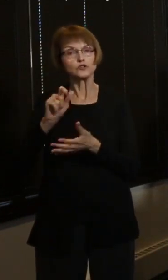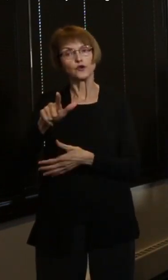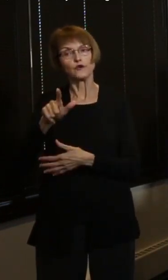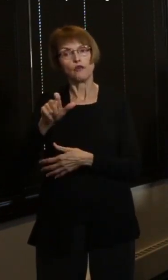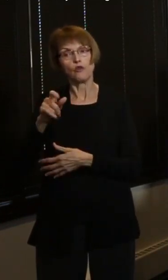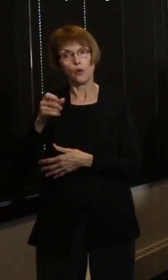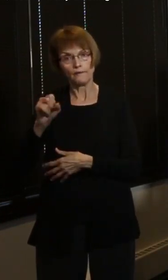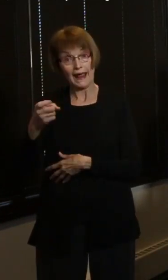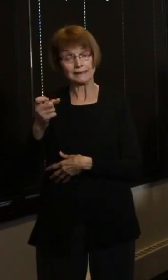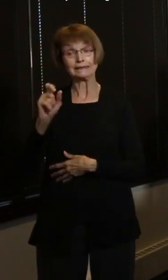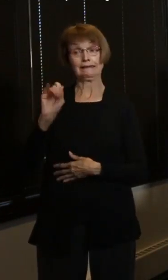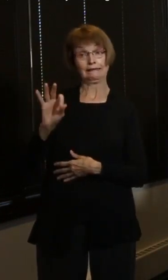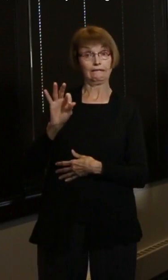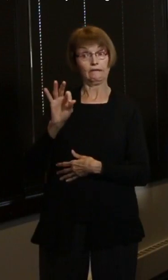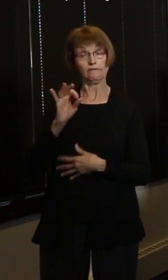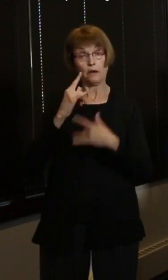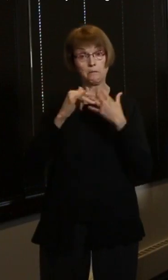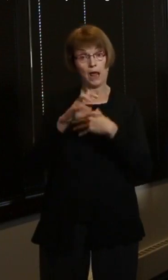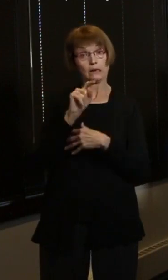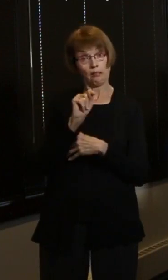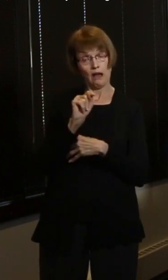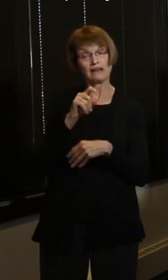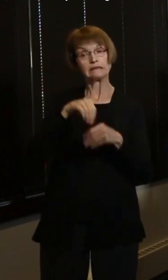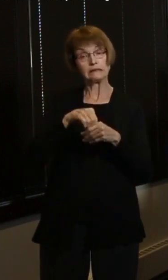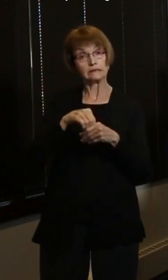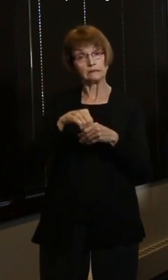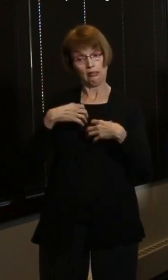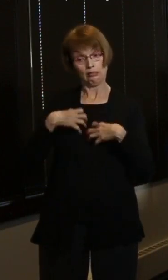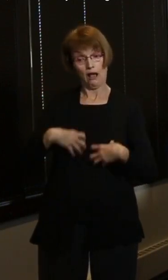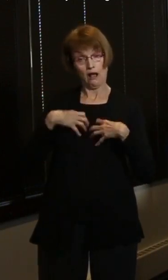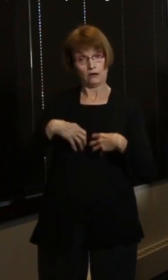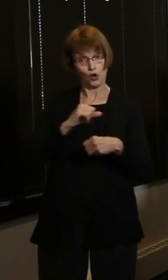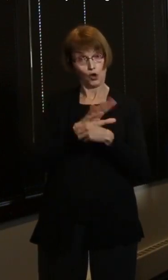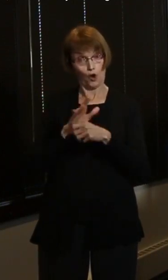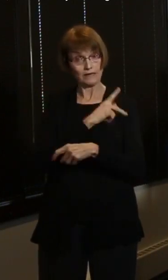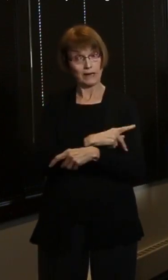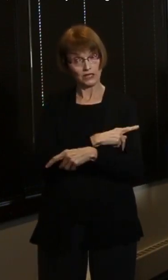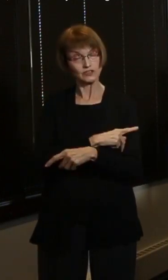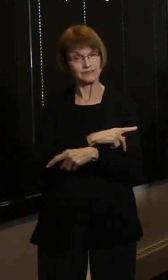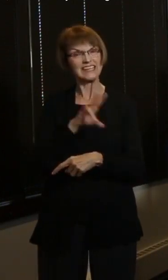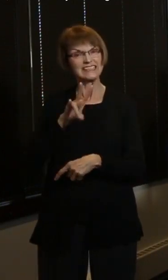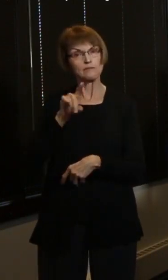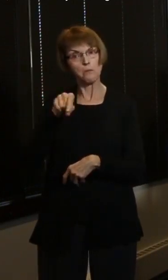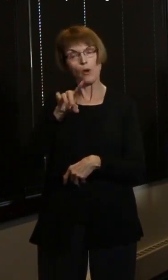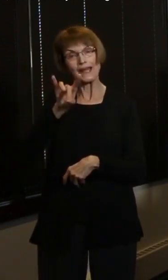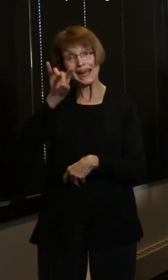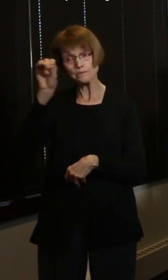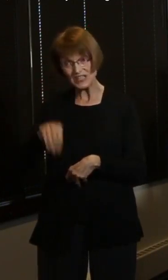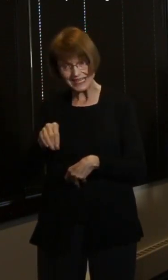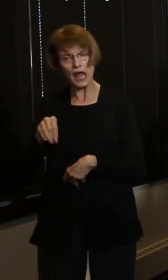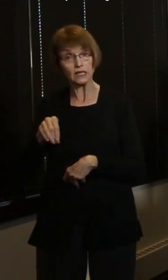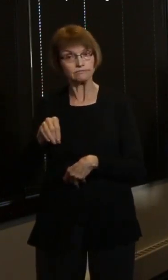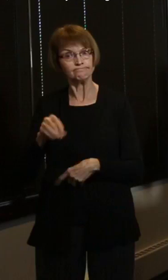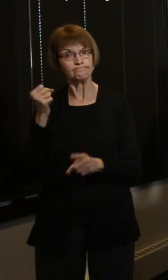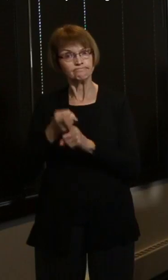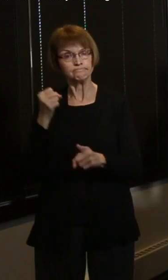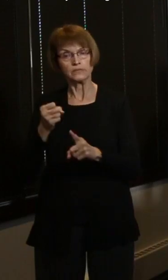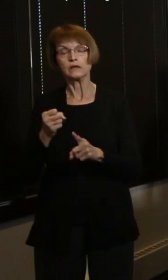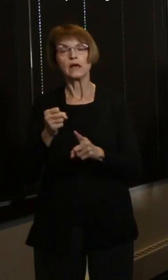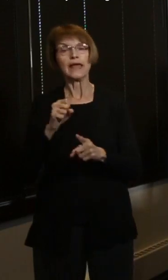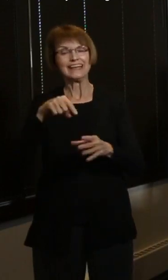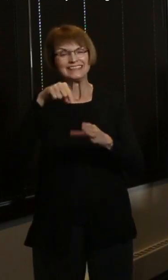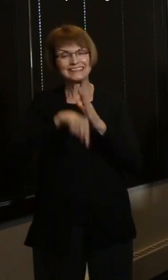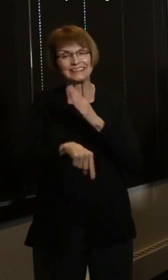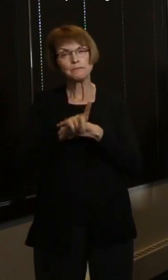lung, in COVID patients was around 7.8%. And a deep vein thrombosis, which is a big blood clot